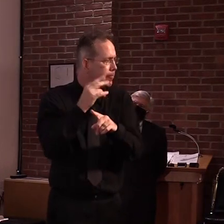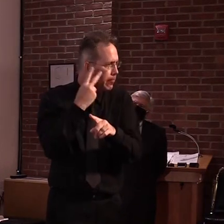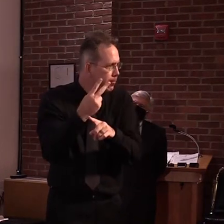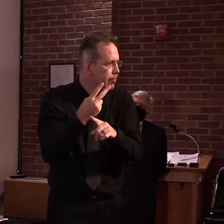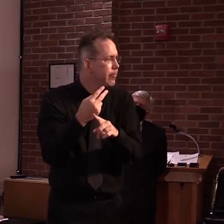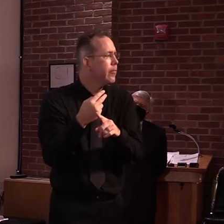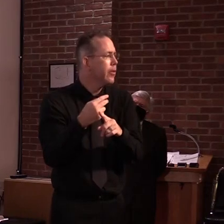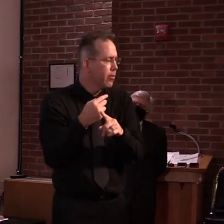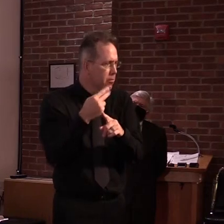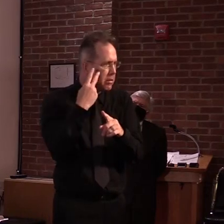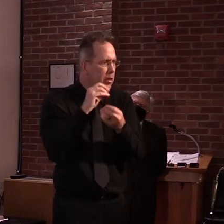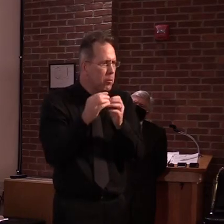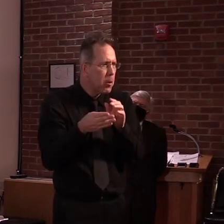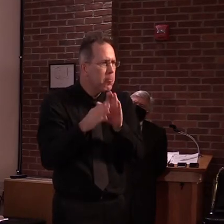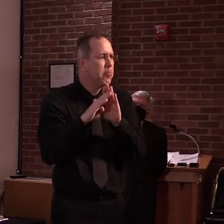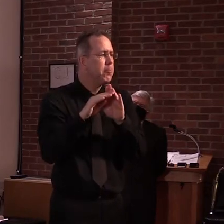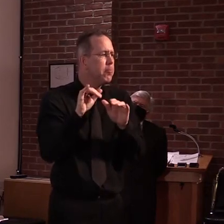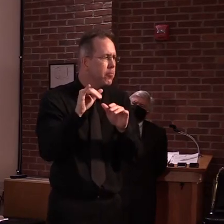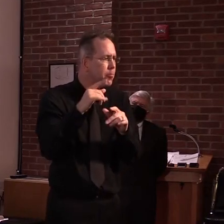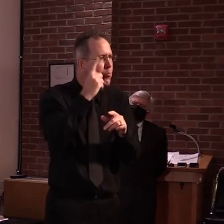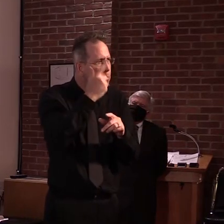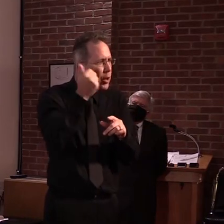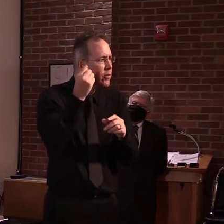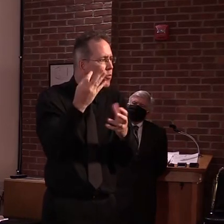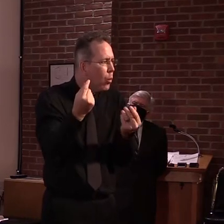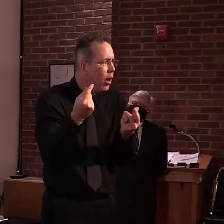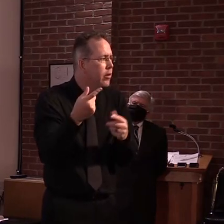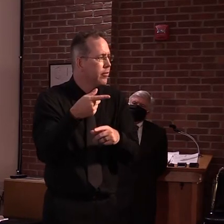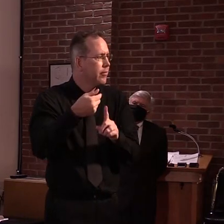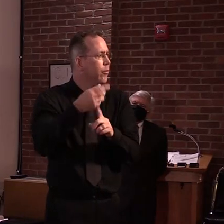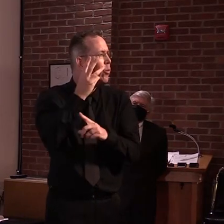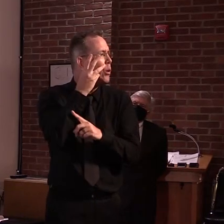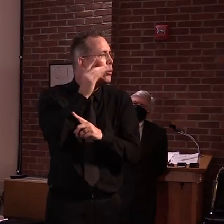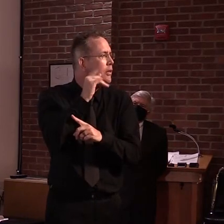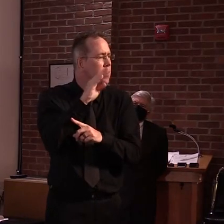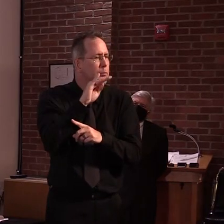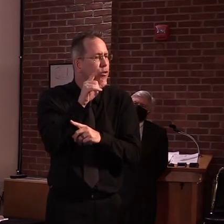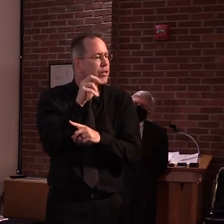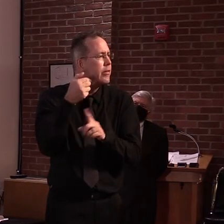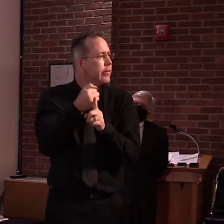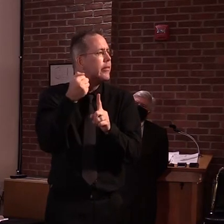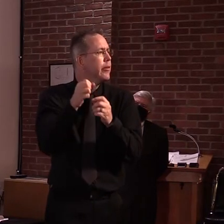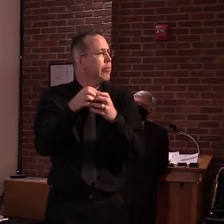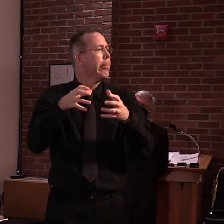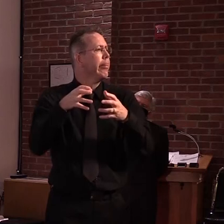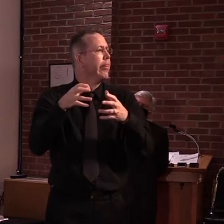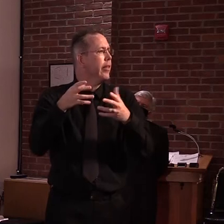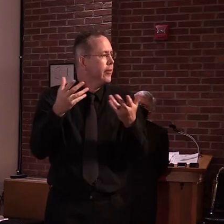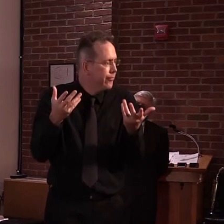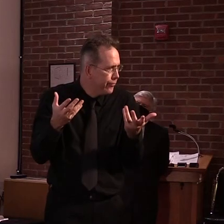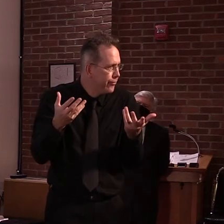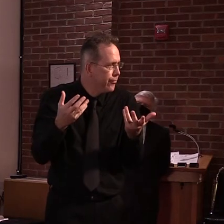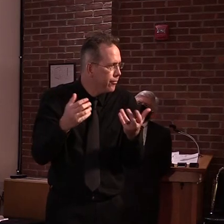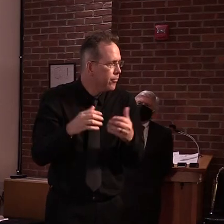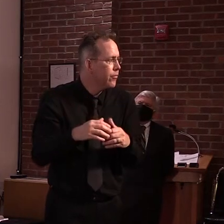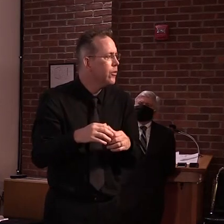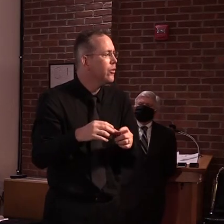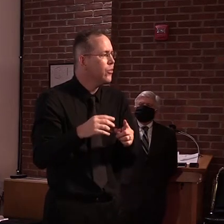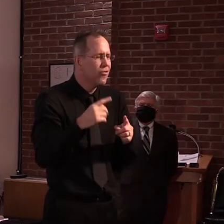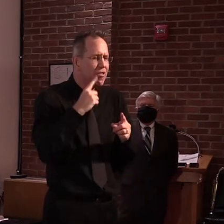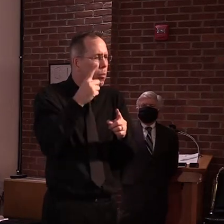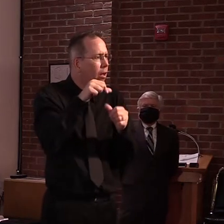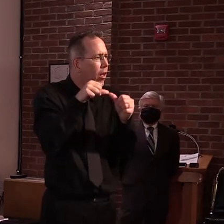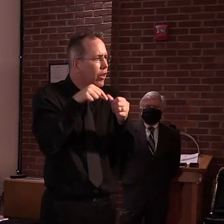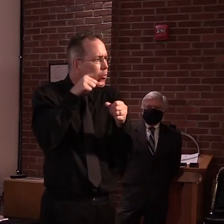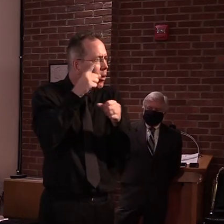to that outbreak in Winooski and not necessarily at this time broader community transmission. So so that's why we're not